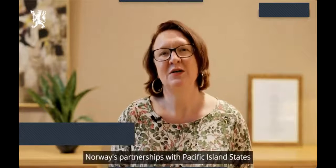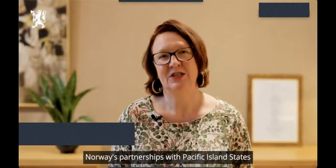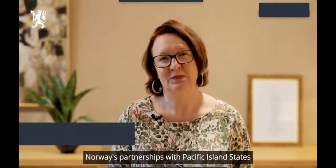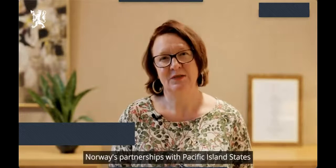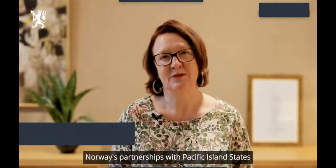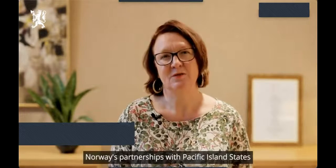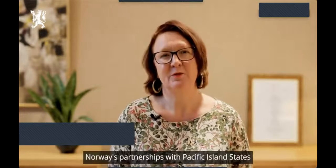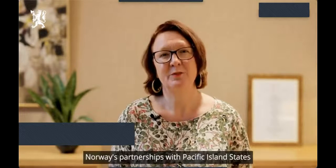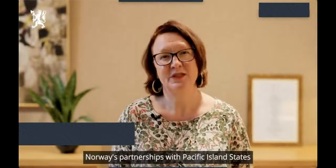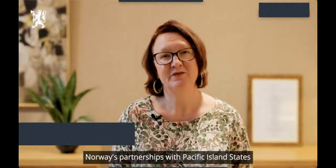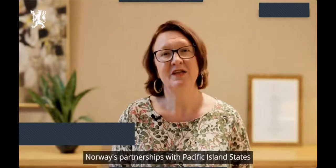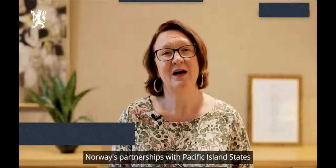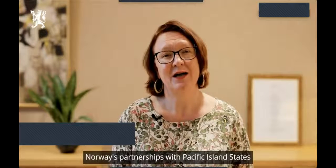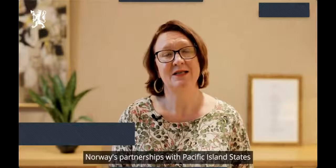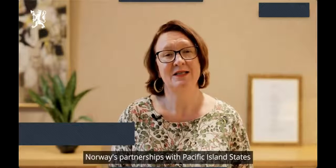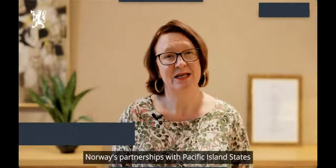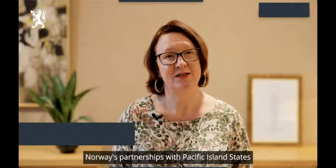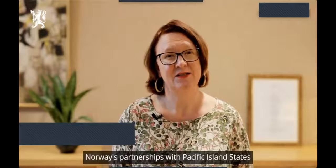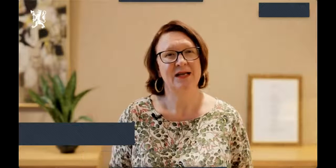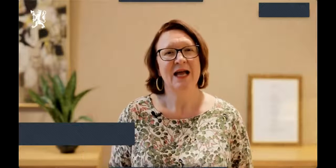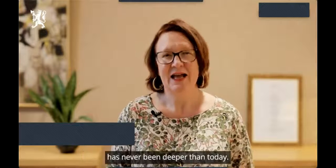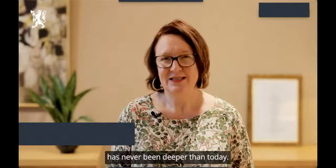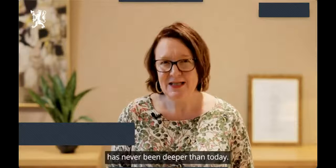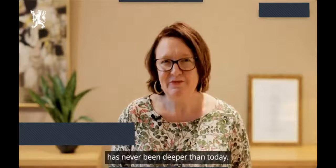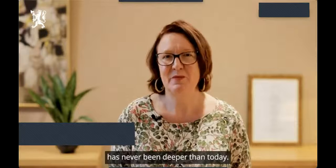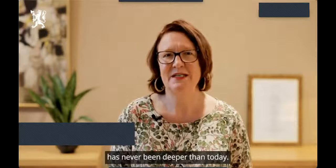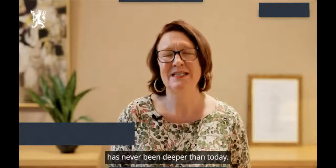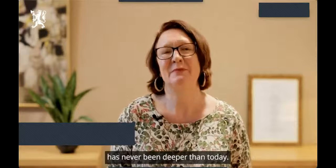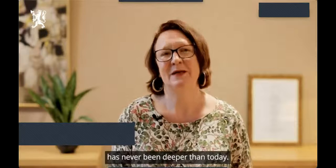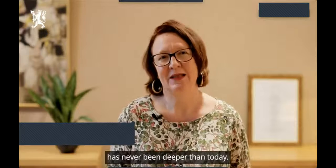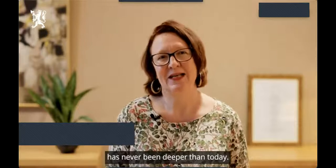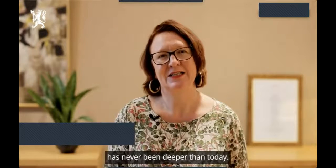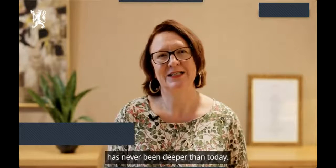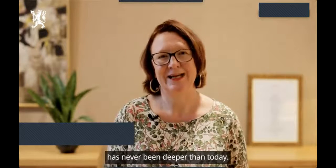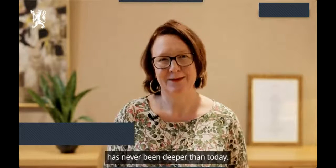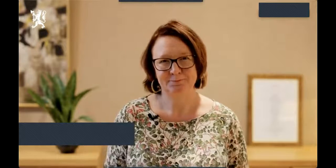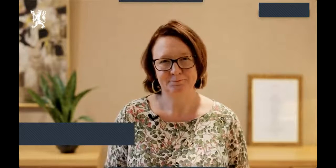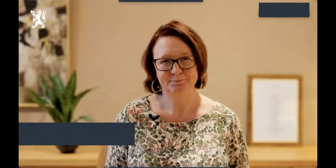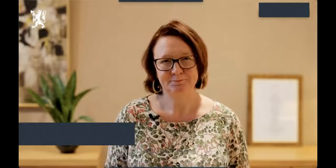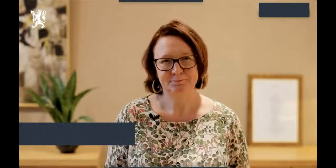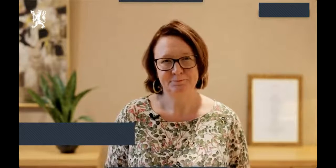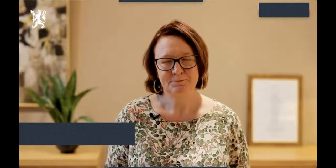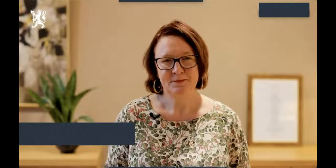Norway's partnerships with Pacific Island states has never been deeper than today.